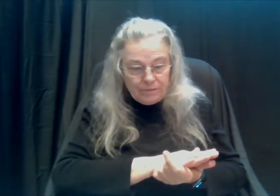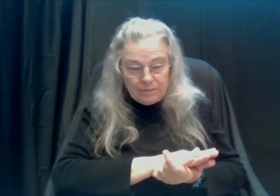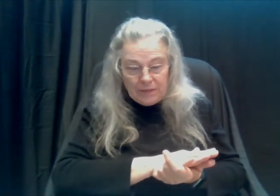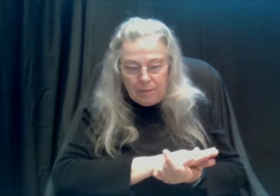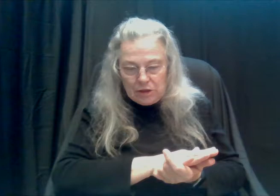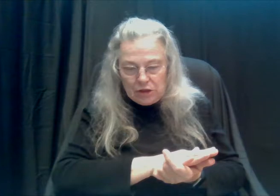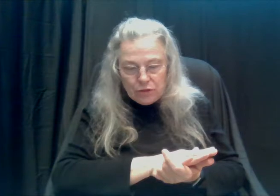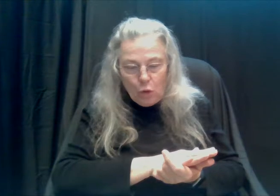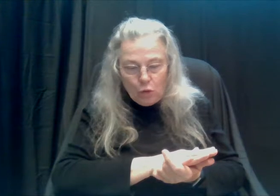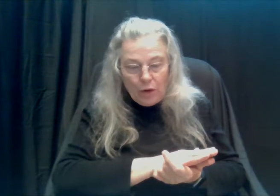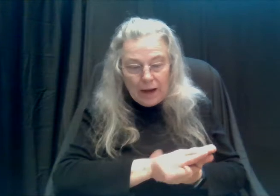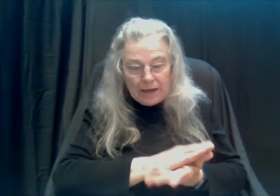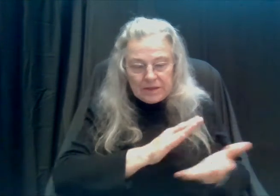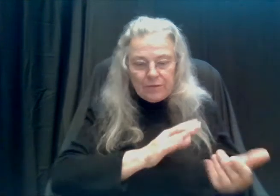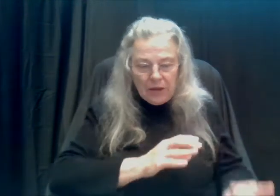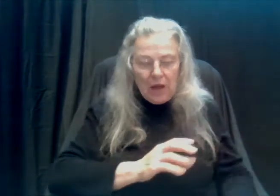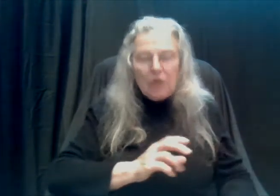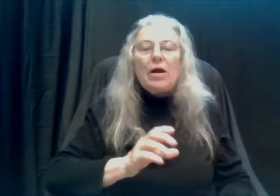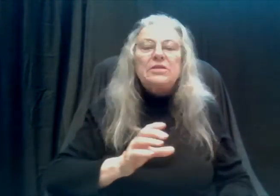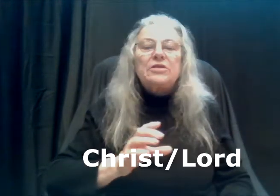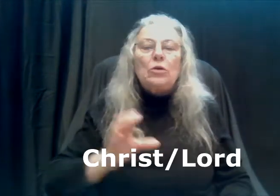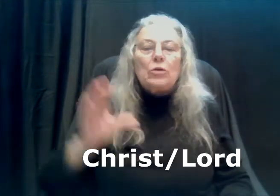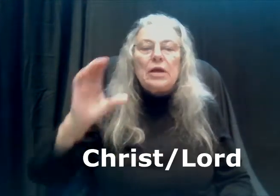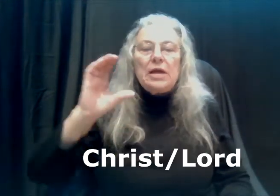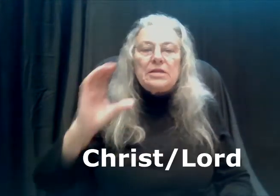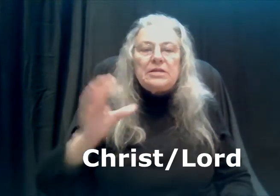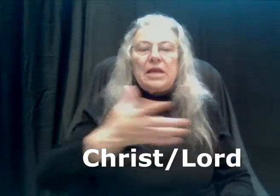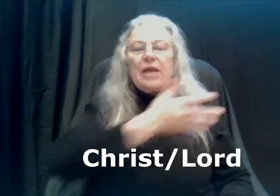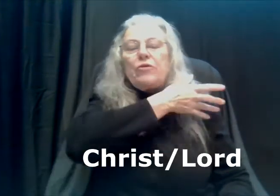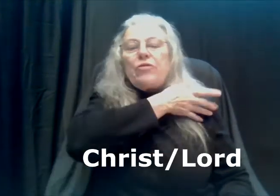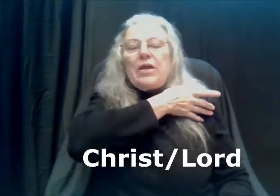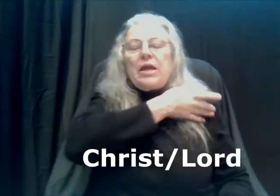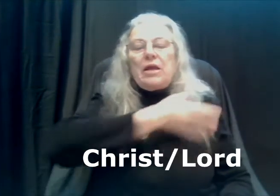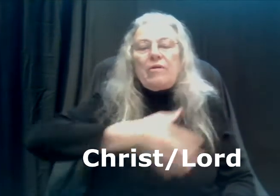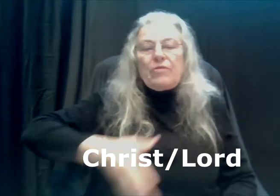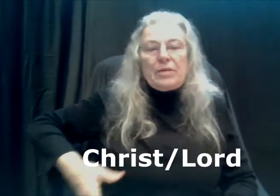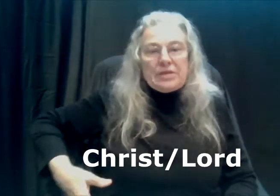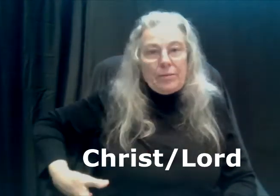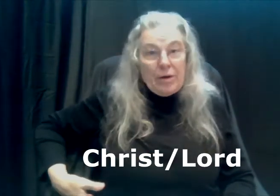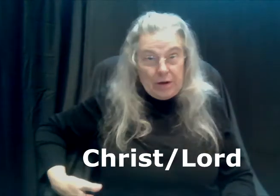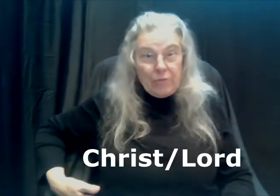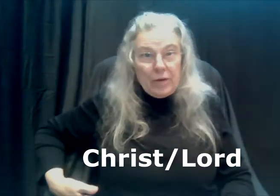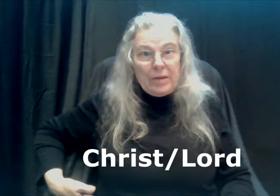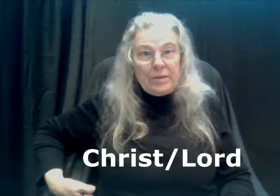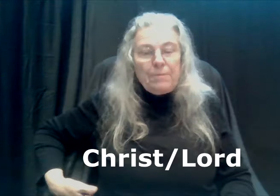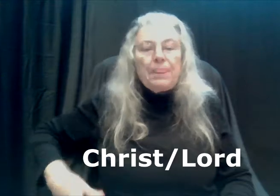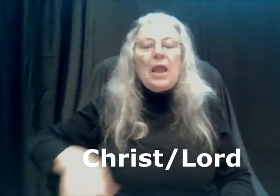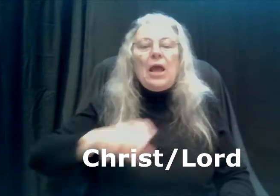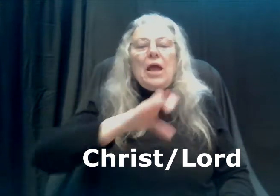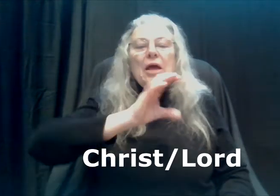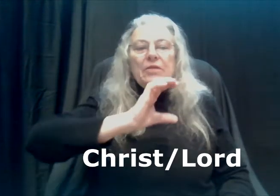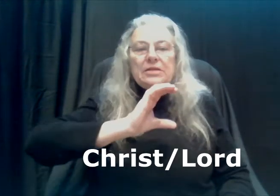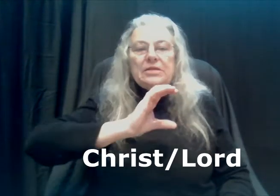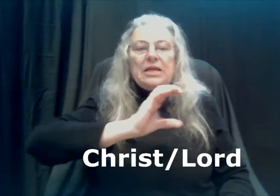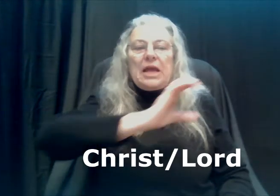Not much else. Oh, Christ. Christ the Lord. C. If you're thinking of the Miss America ribbon, the C